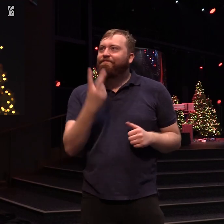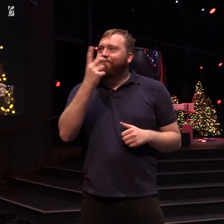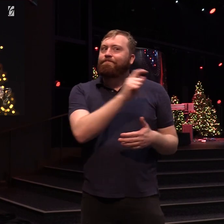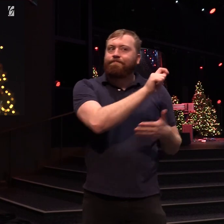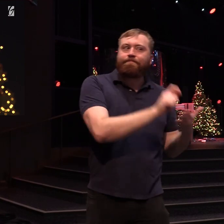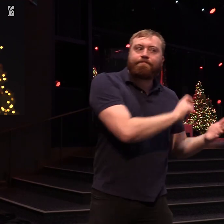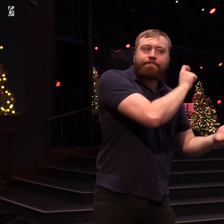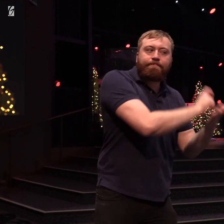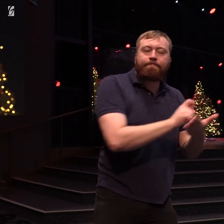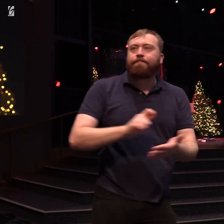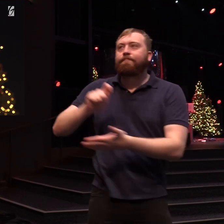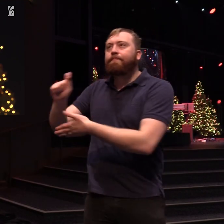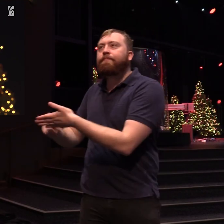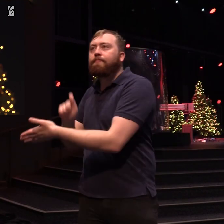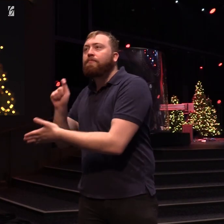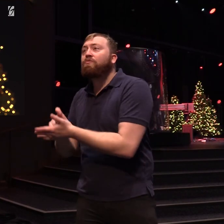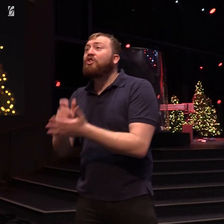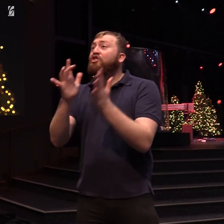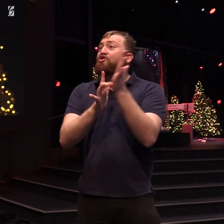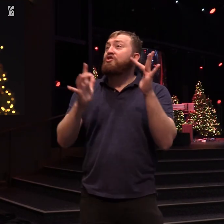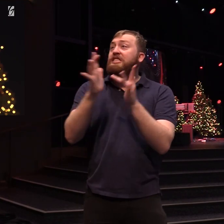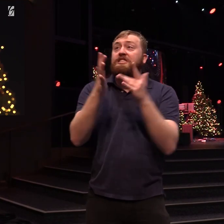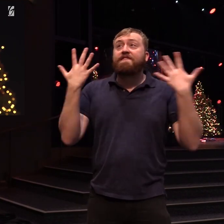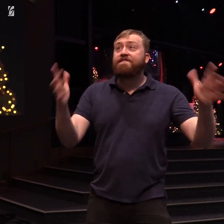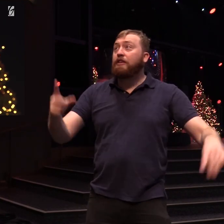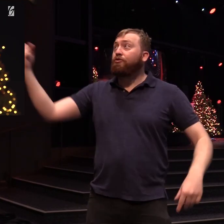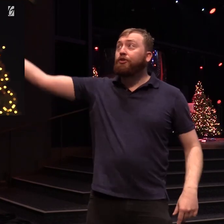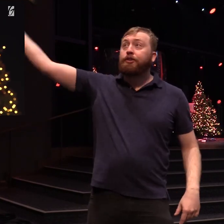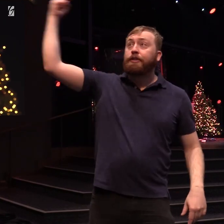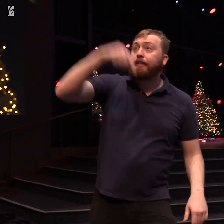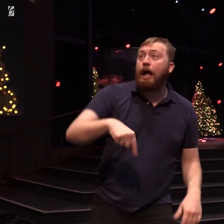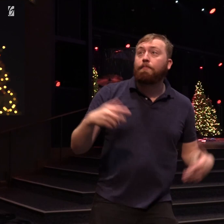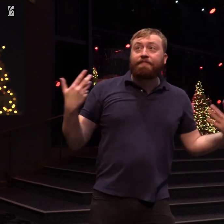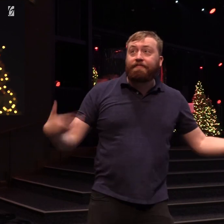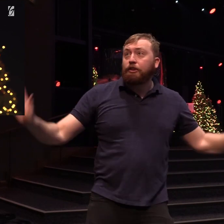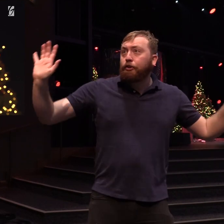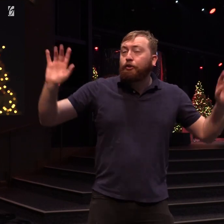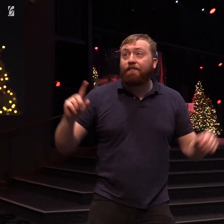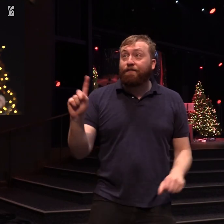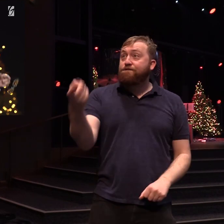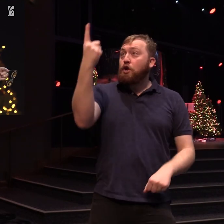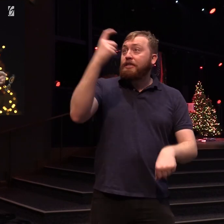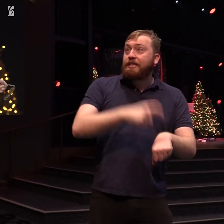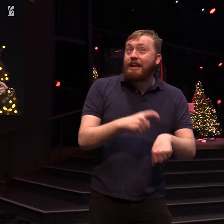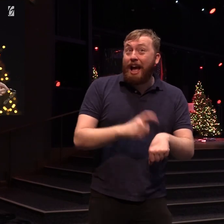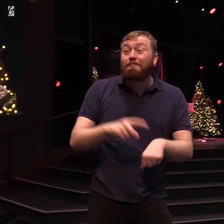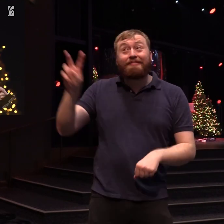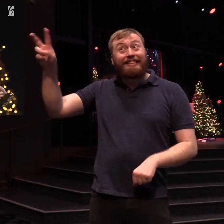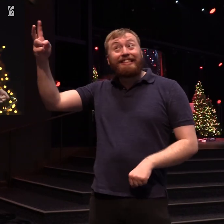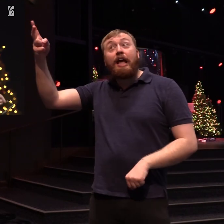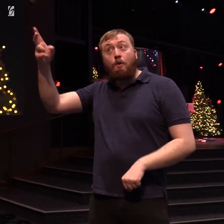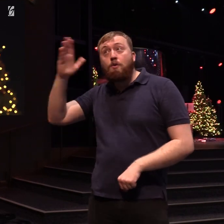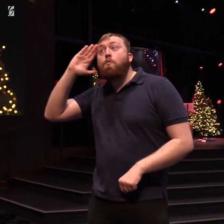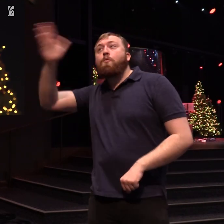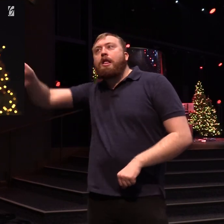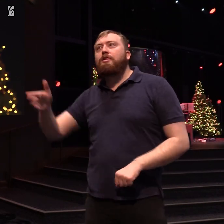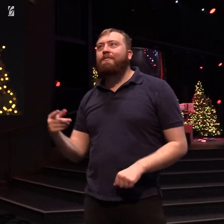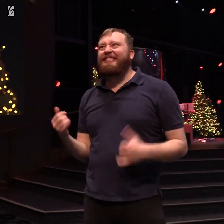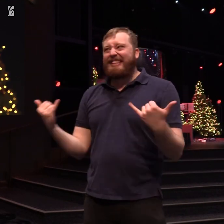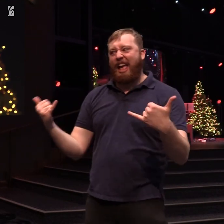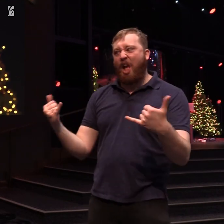The first coming has happened. The second coming is on the schedule. We are in the last